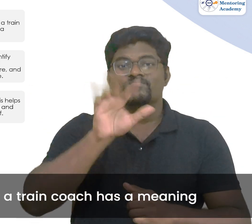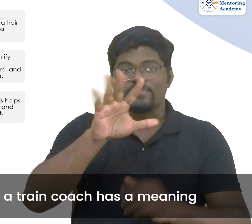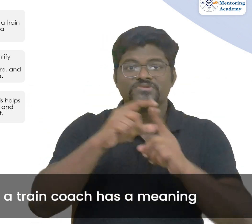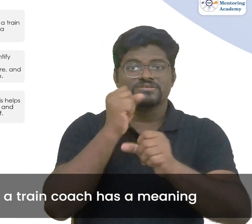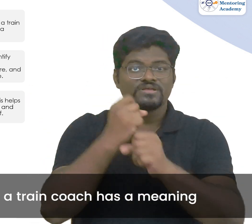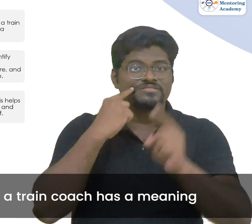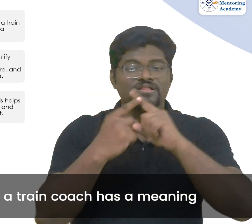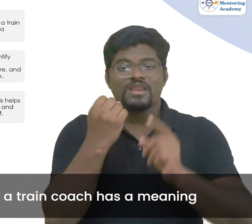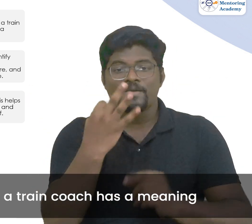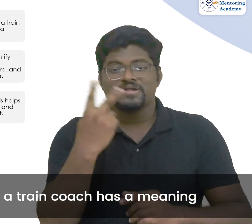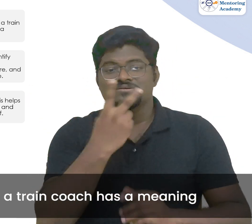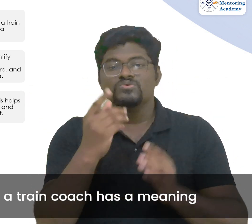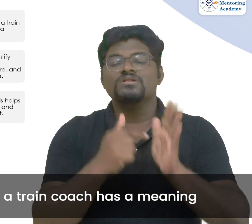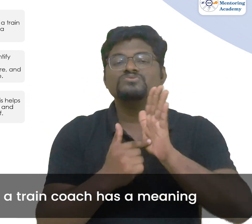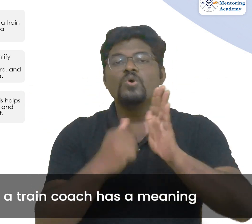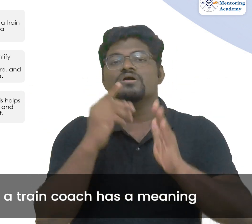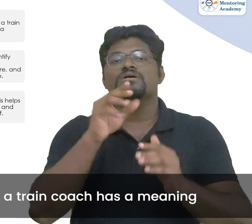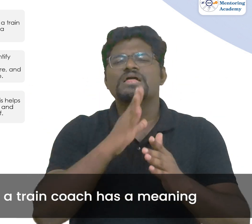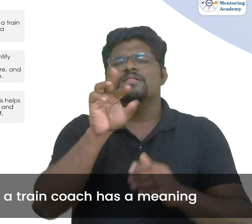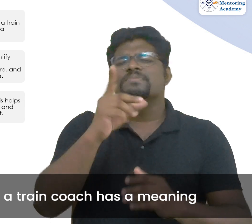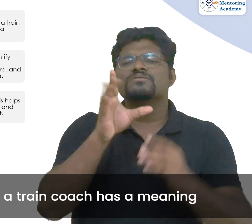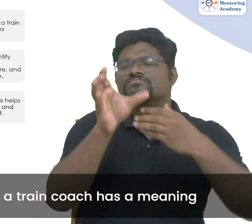The 5-digit number on a train coach has a meaning.